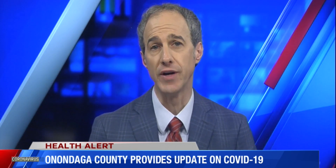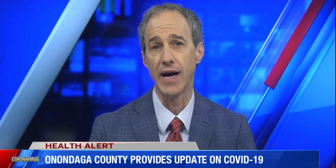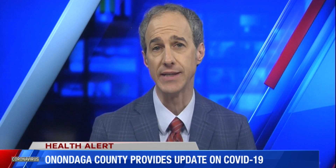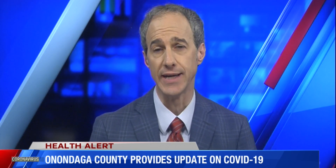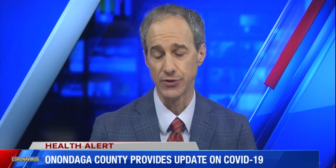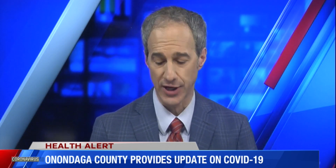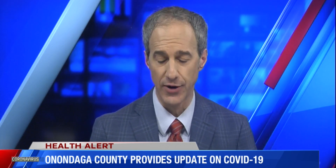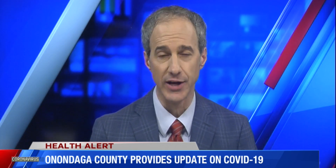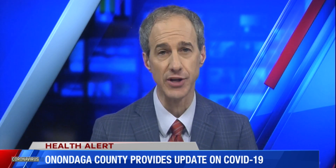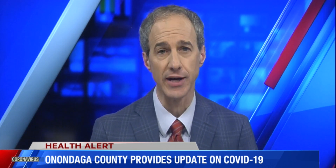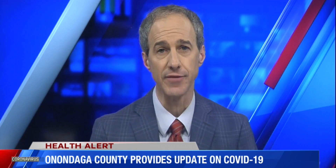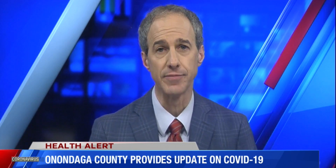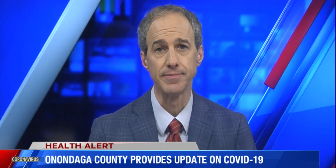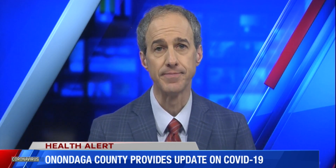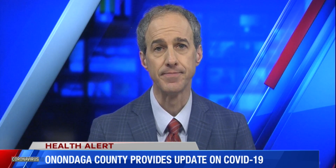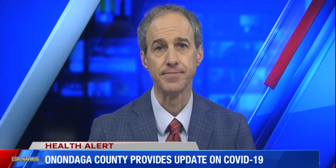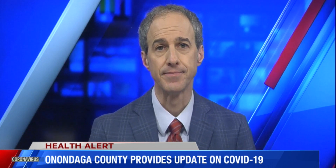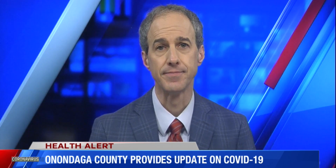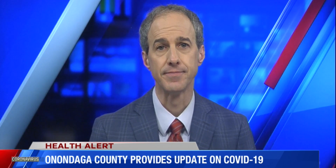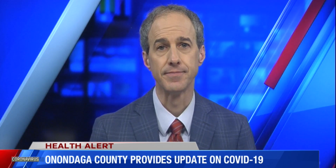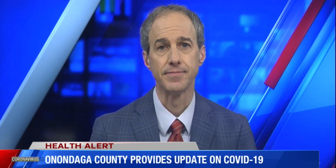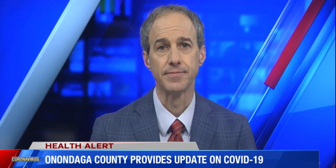on COVID-19. Here's the county executive.